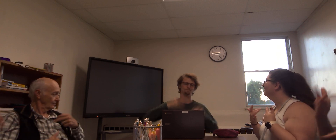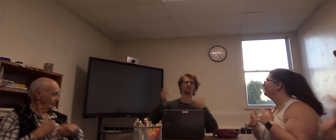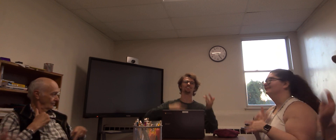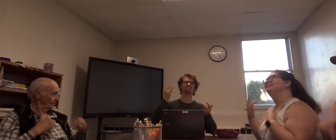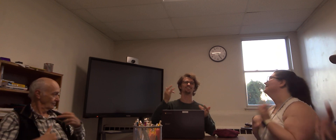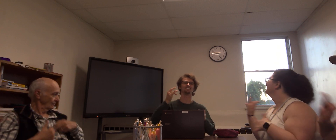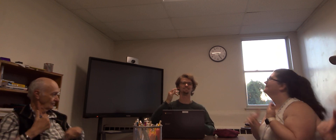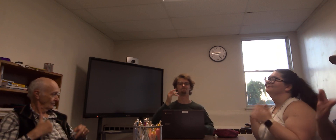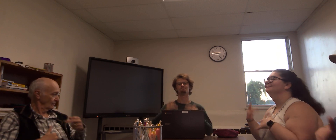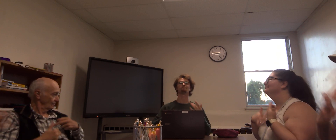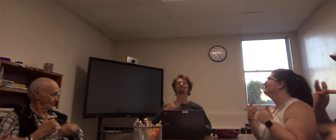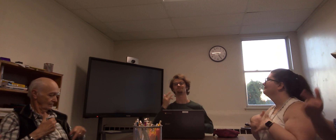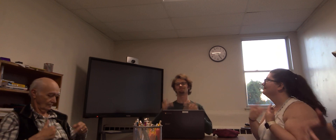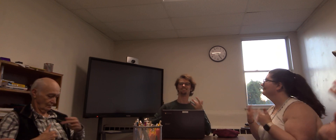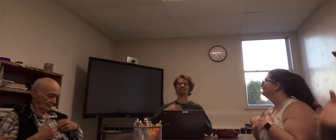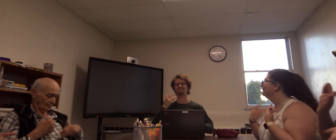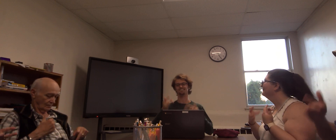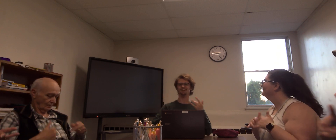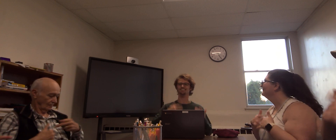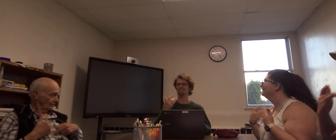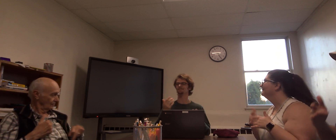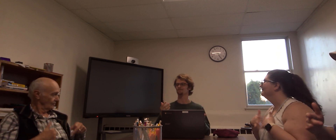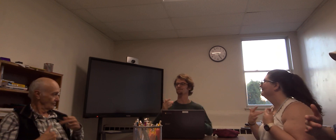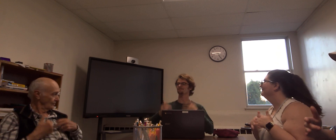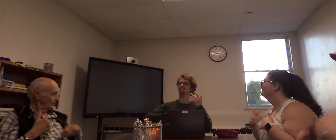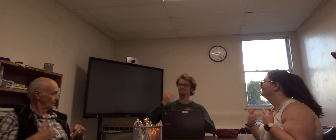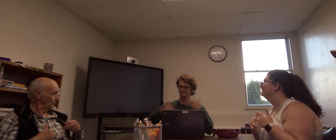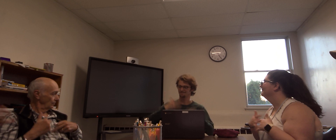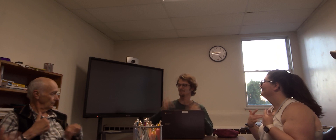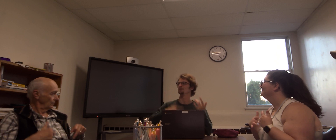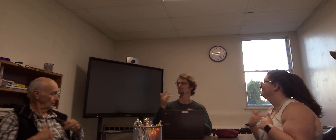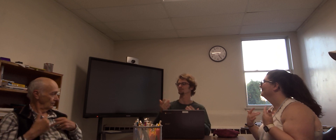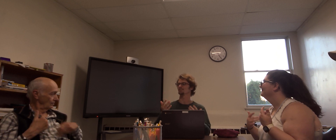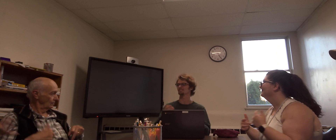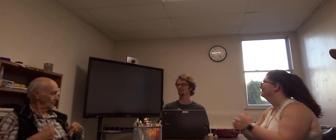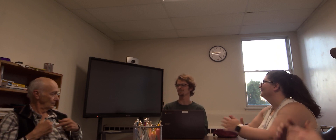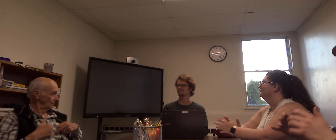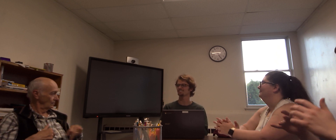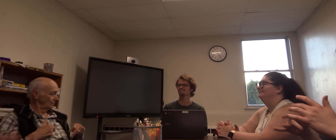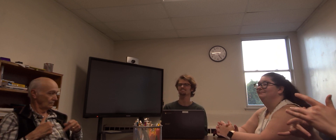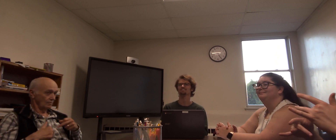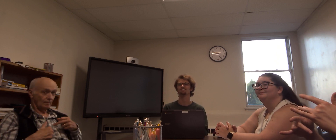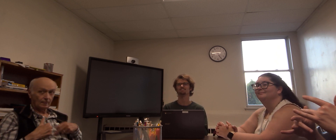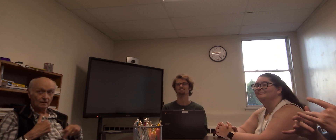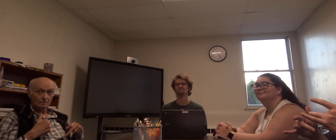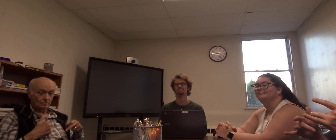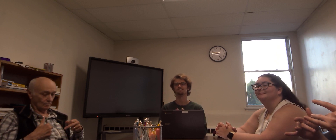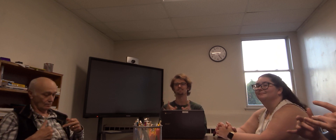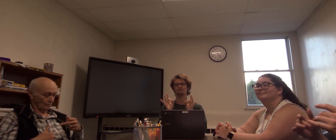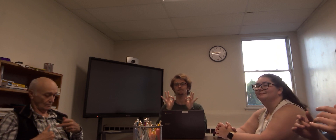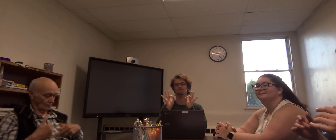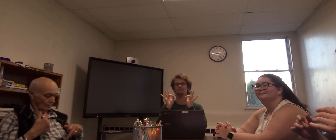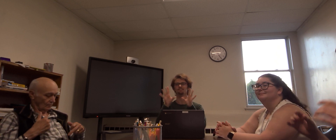more excited, you can be kind of excited. It's just an emotional word, of course. So this is awful, and Mhm, this that's